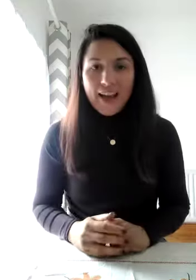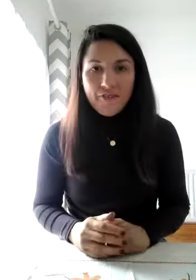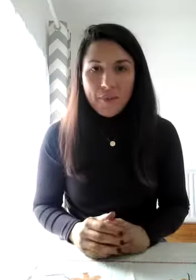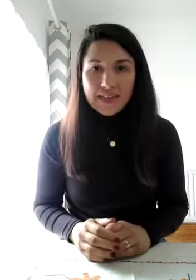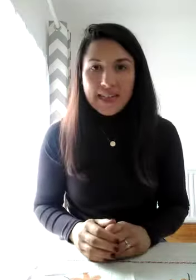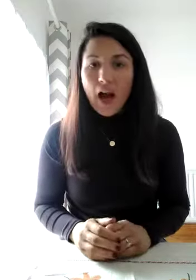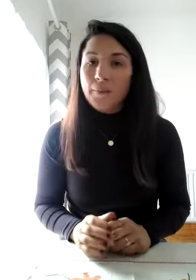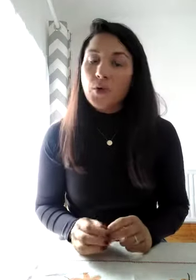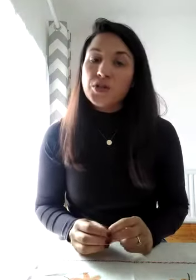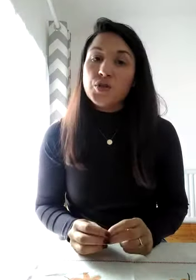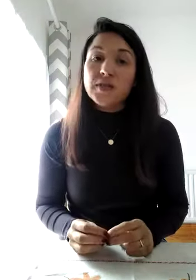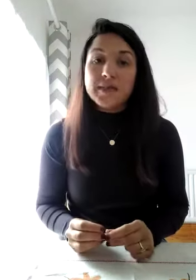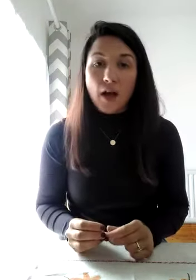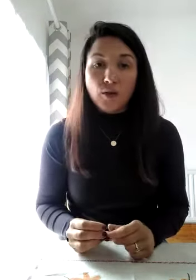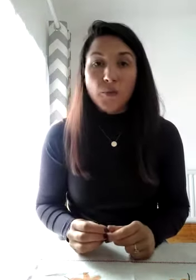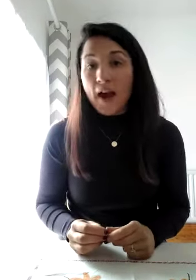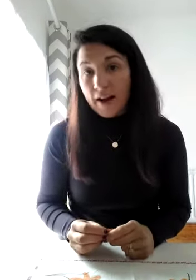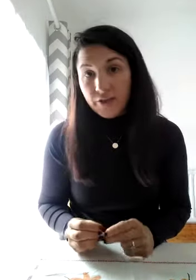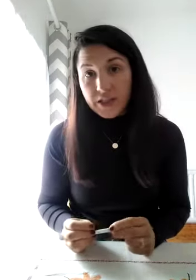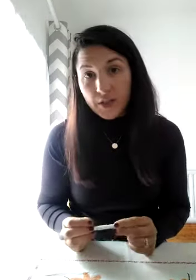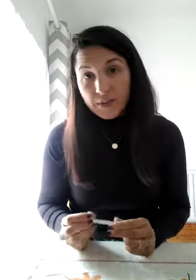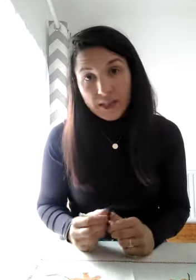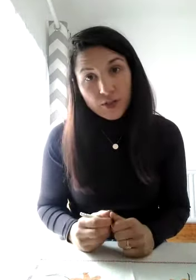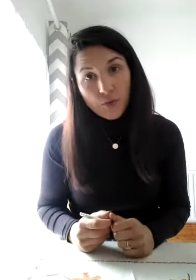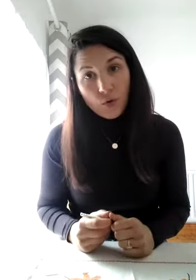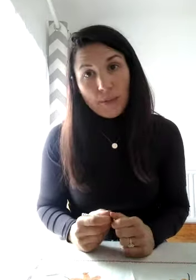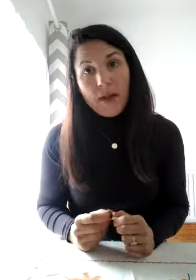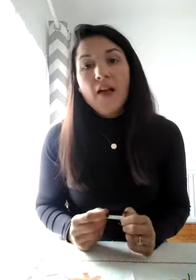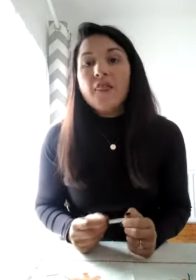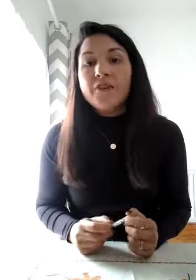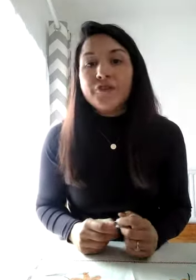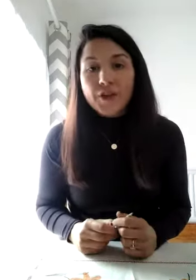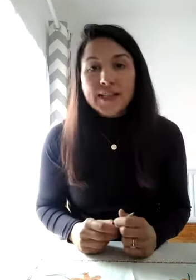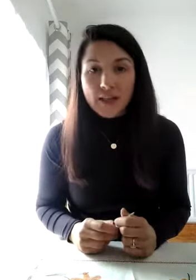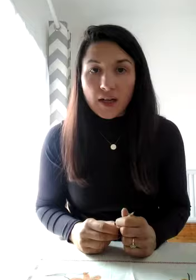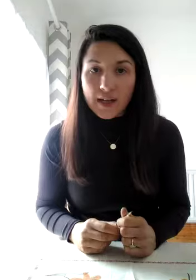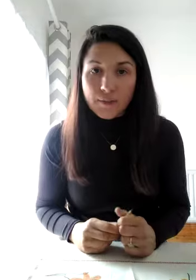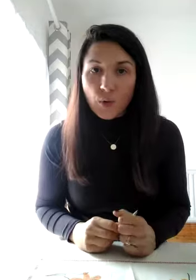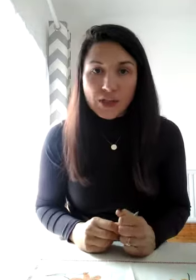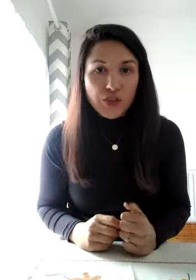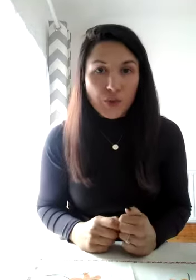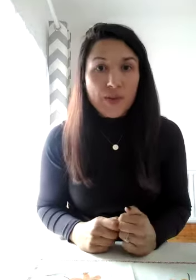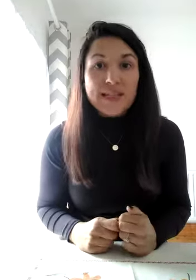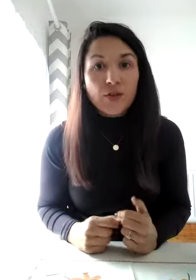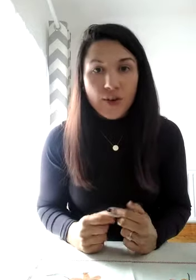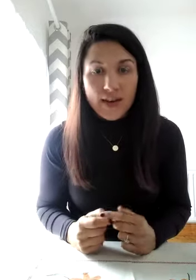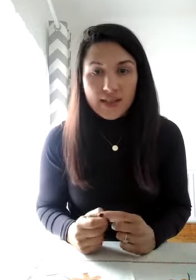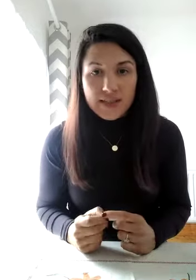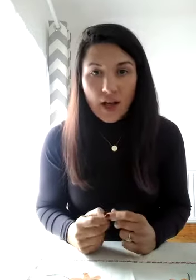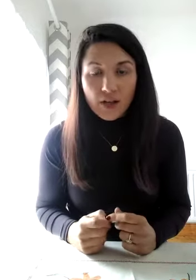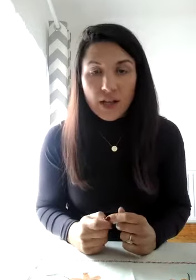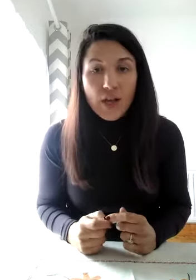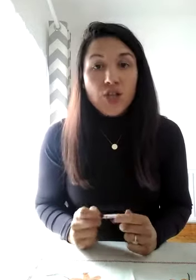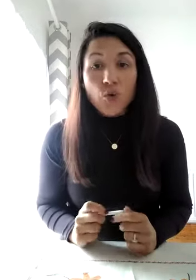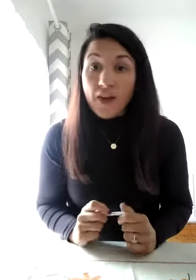Hi everybody, I'm going to do some songs from the Handwriting Without Tears program. The first song I am going to do is the crayon song. So if